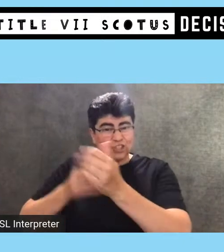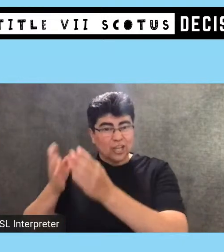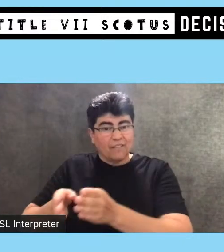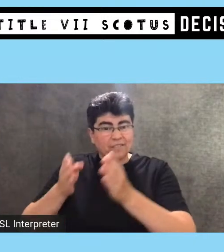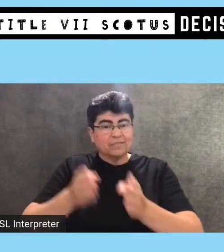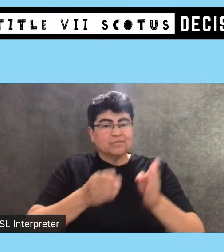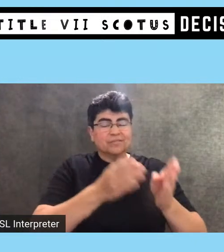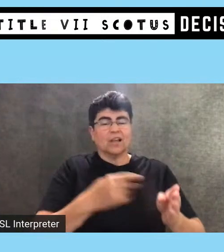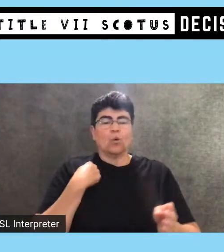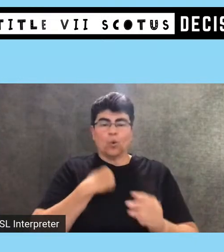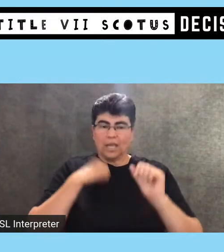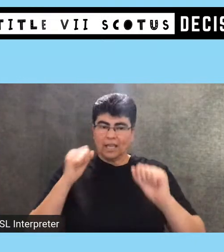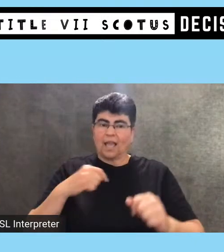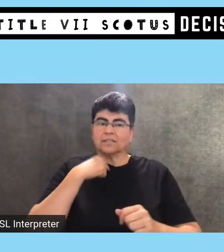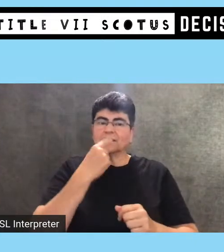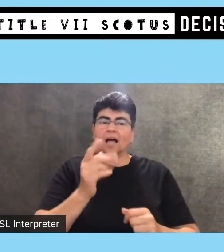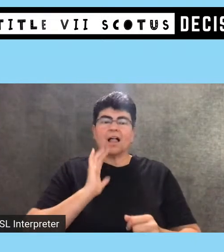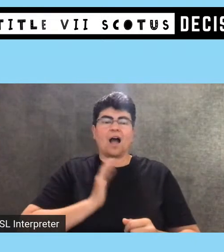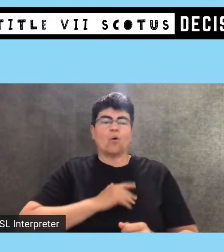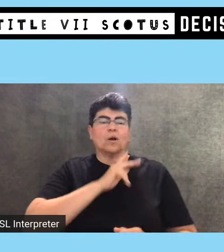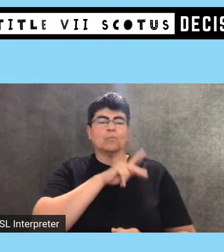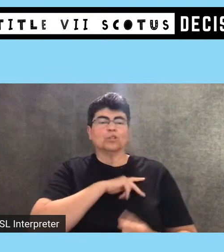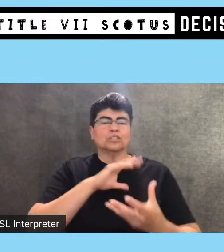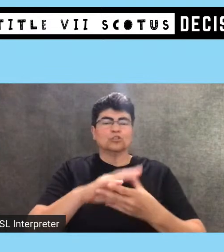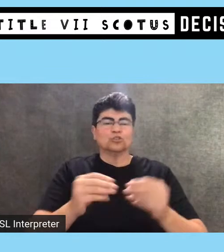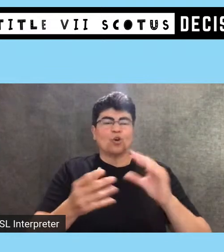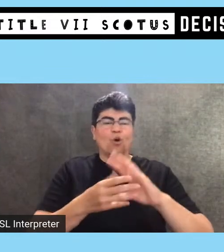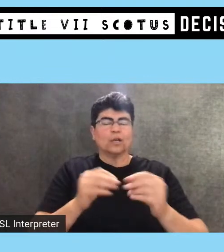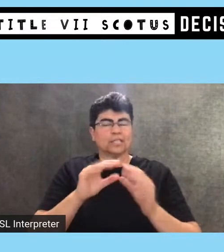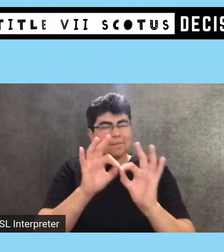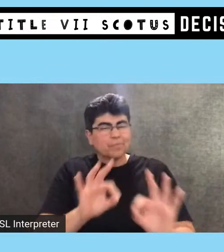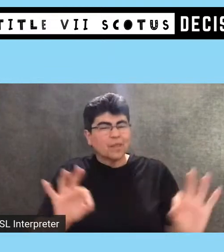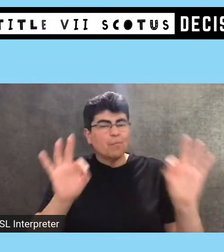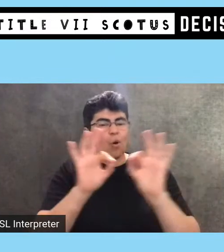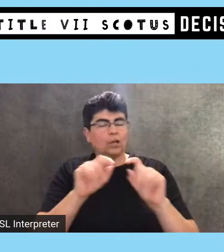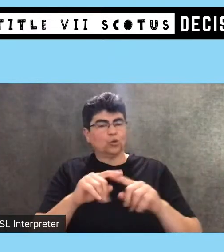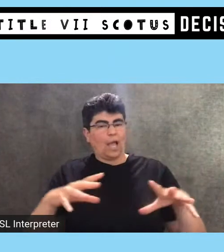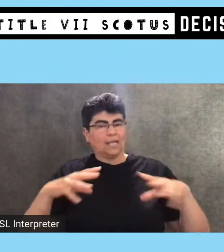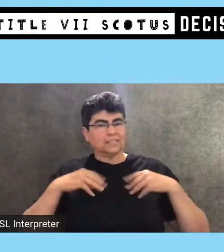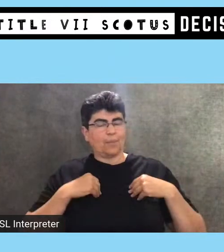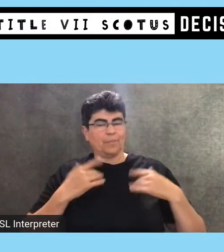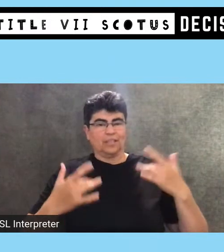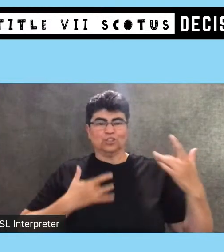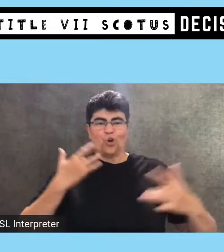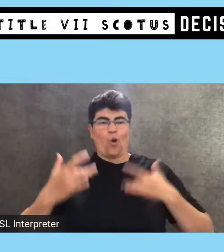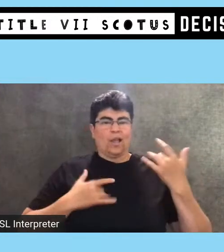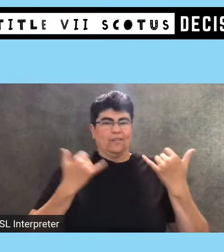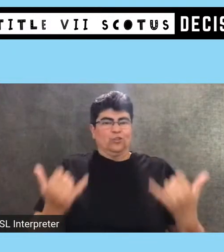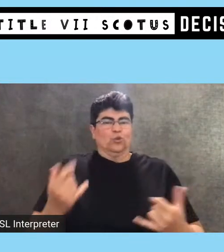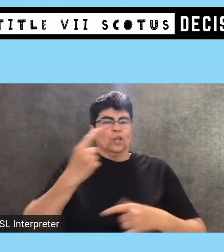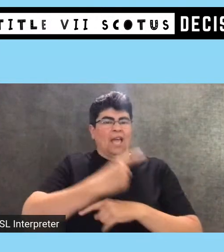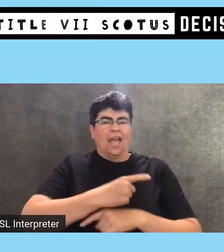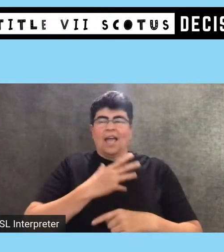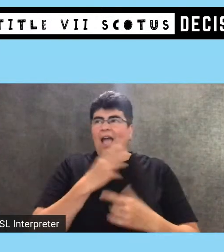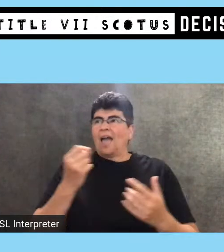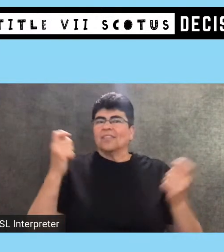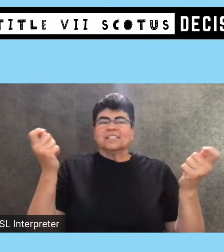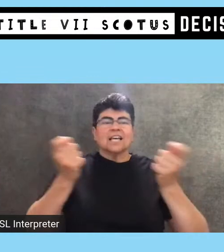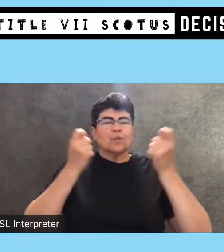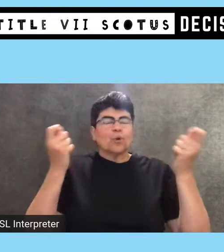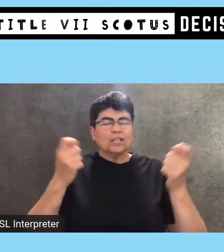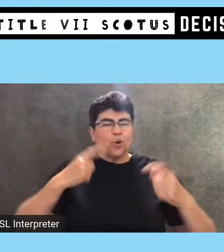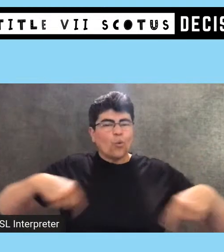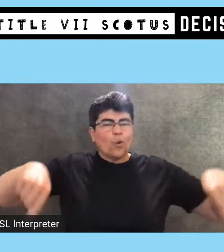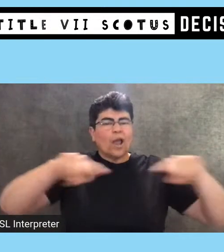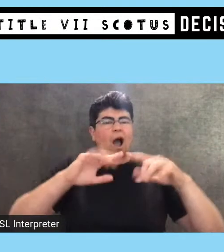own personal stories. It's so important to accept the joy of this day and the celebration that we all